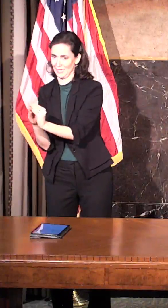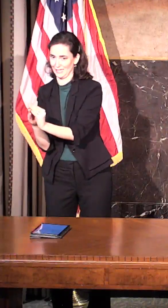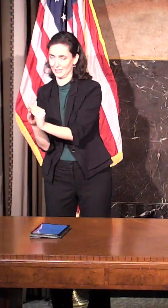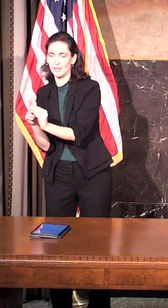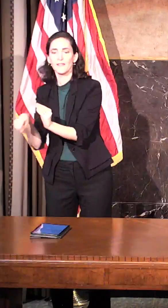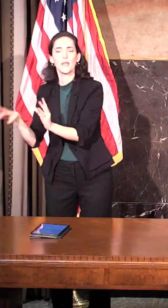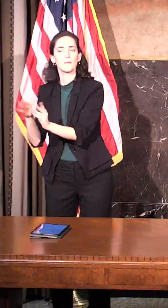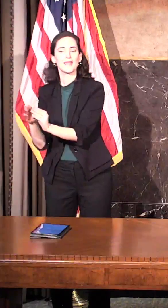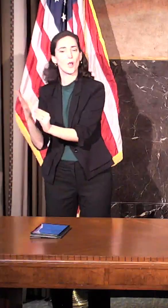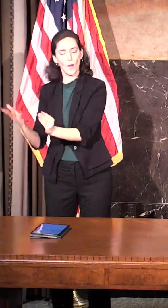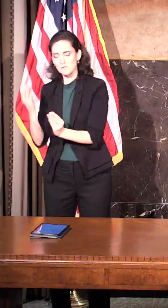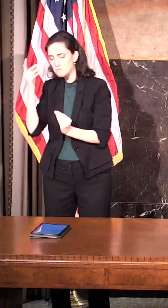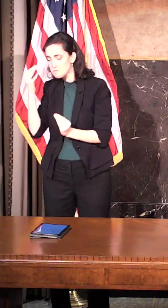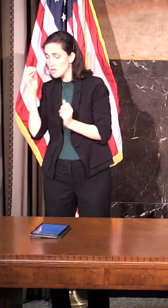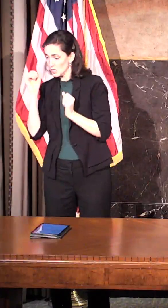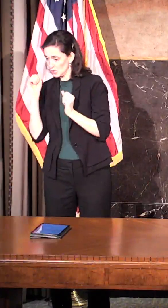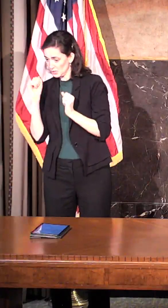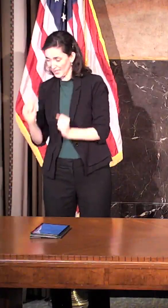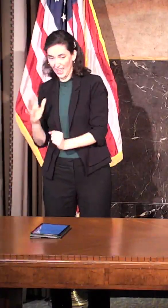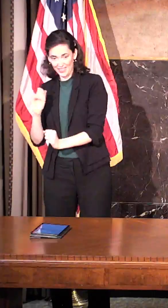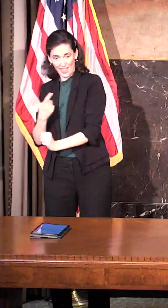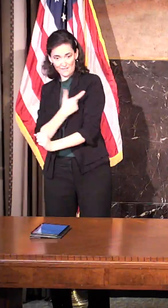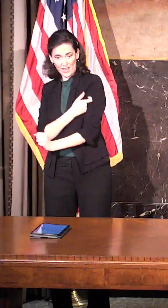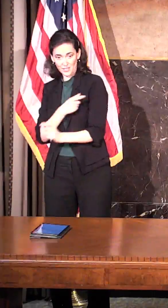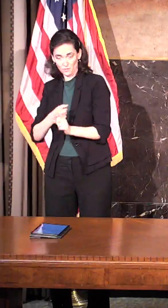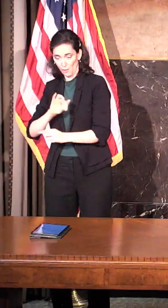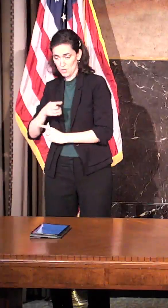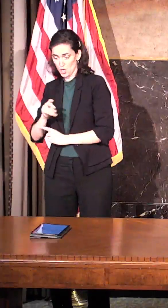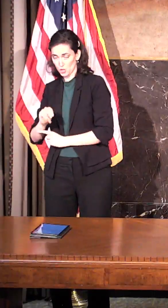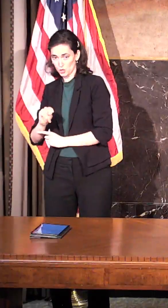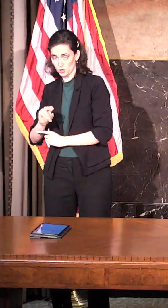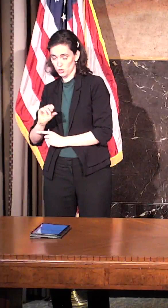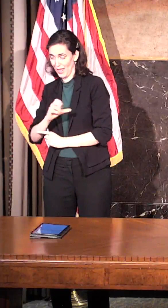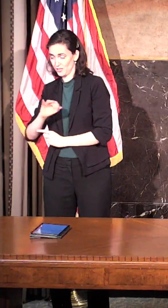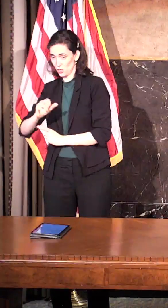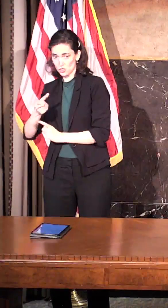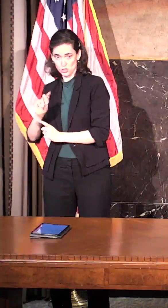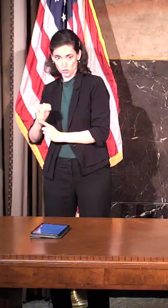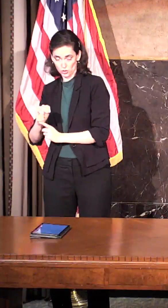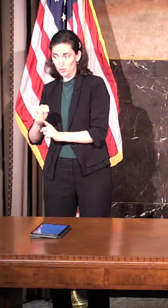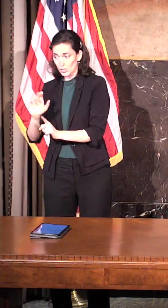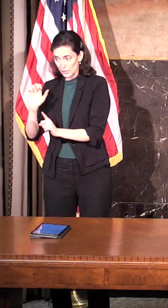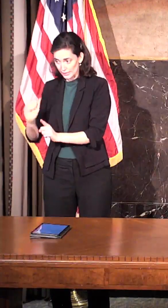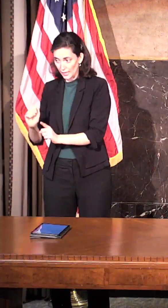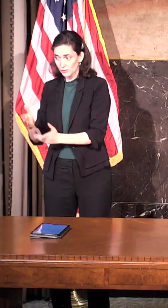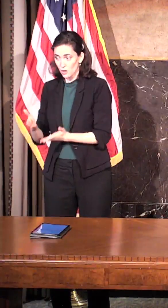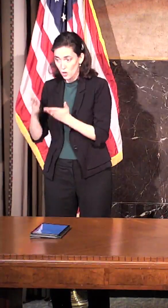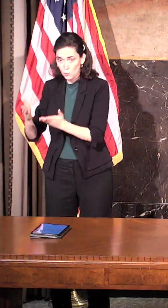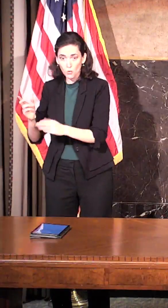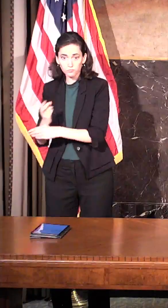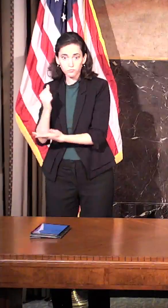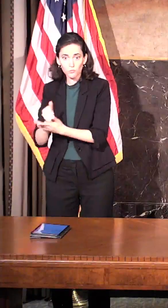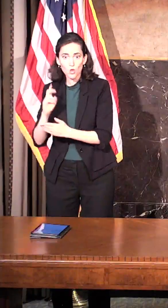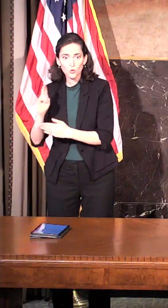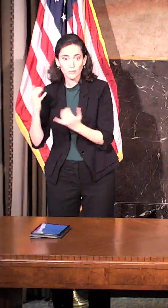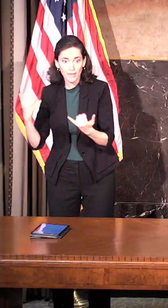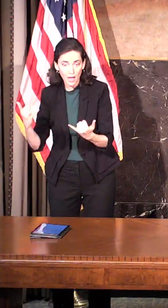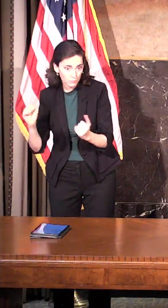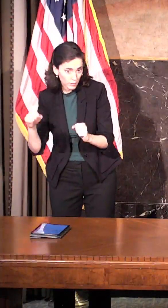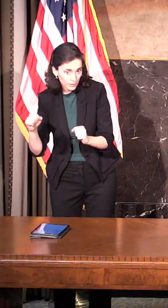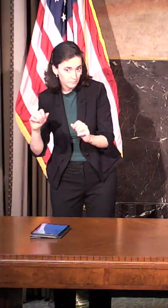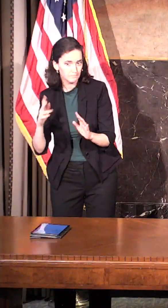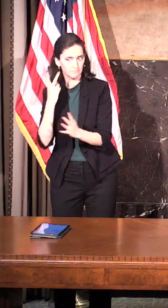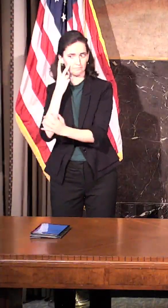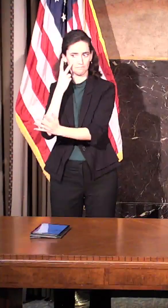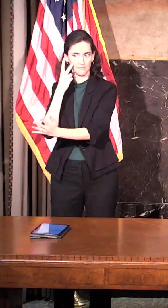recommending emergency use authorization of the Johnson & Johnson vaccine. If they make that recommendation, then the leadership of the FDA